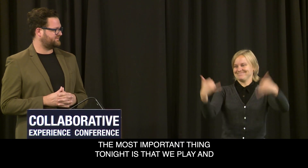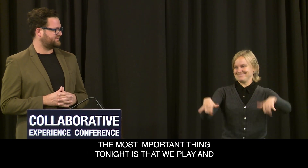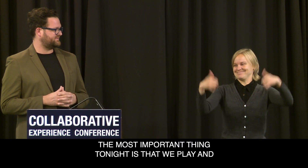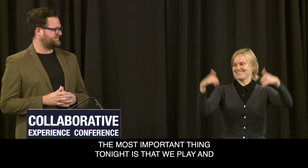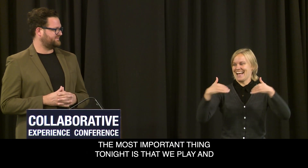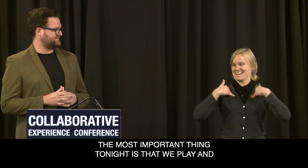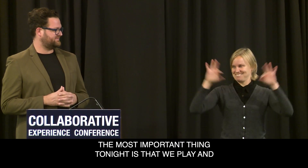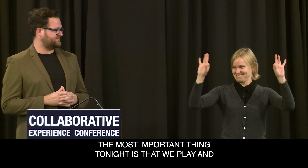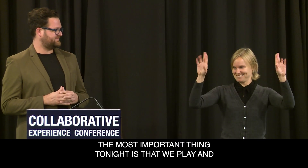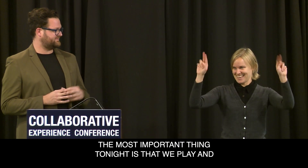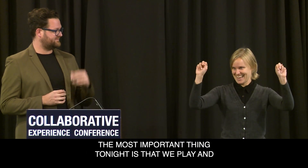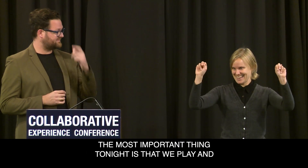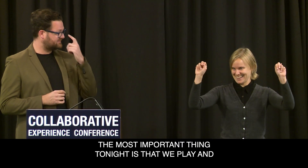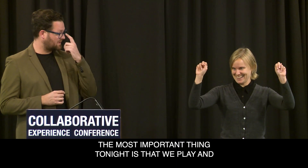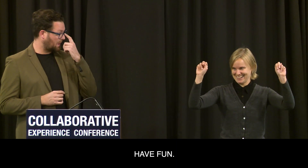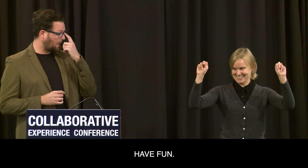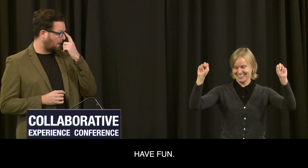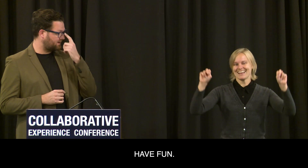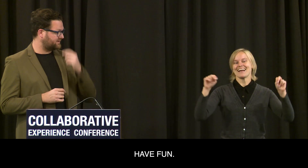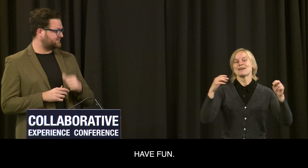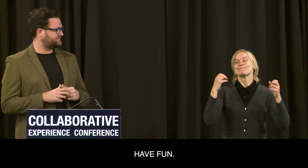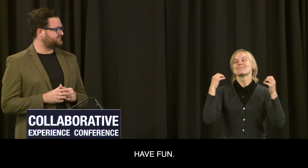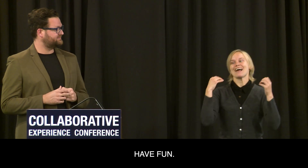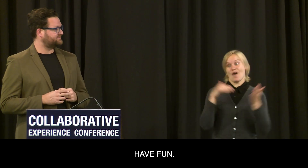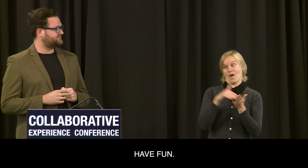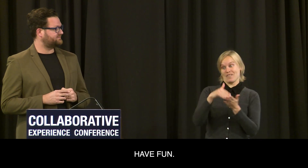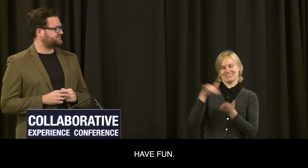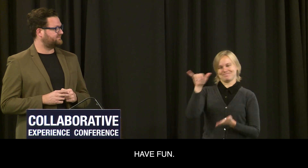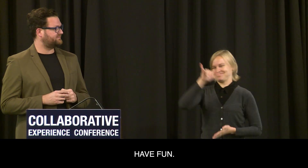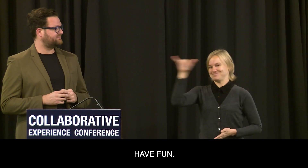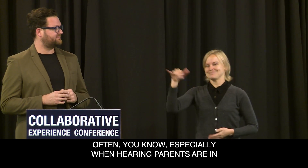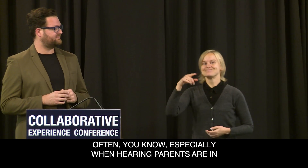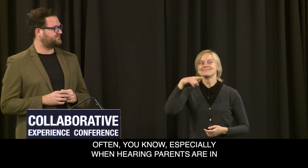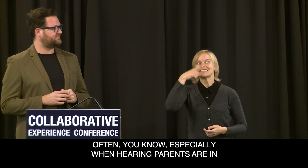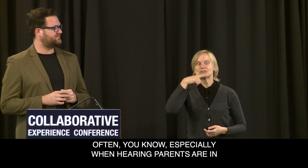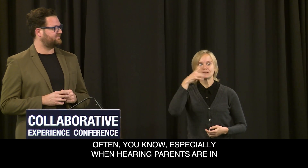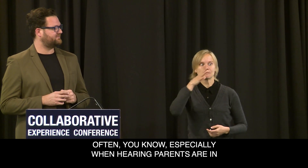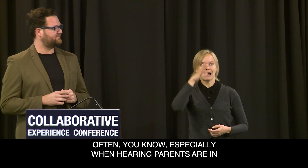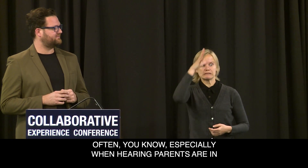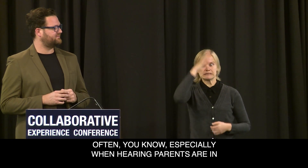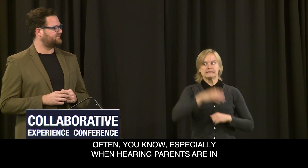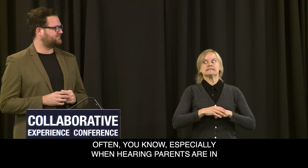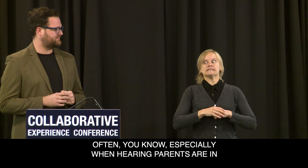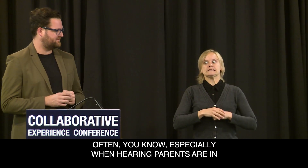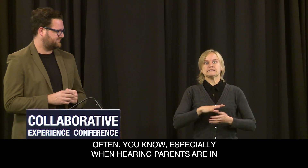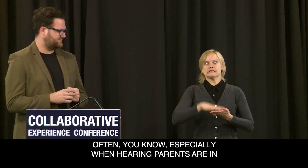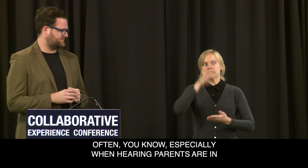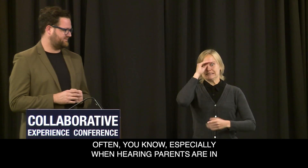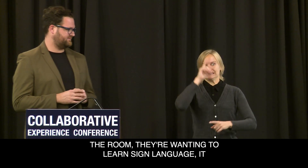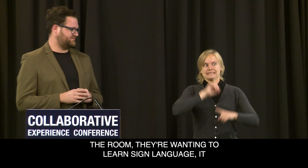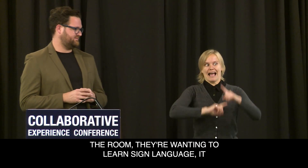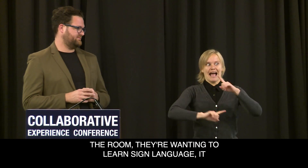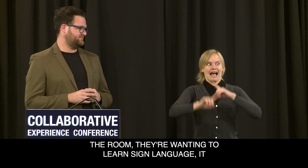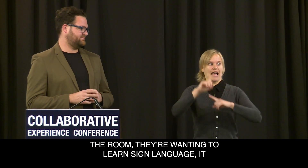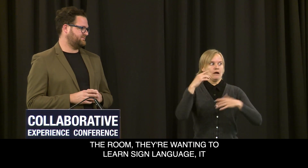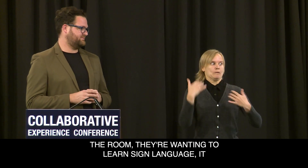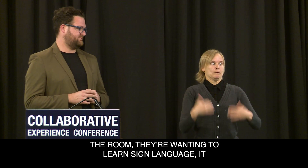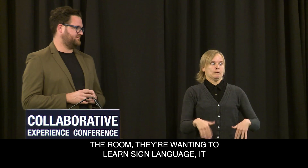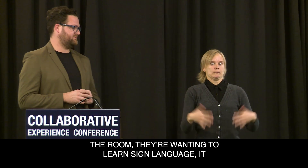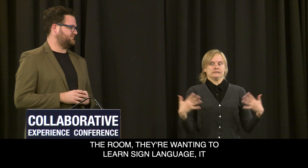thing tonight is that we play and have fun. Often, especially when hearing parents are in the room that they wanting to learn